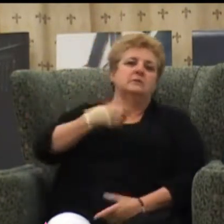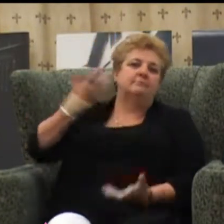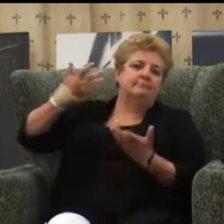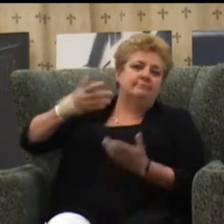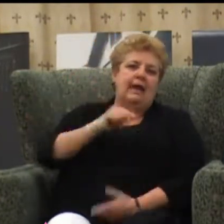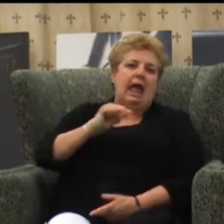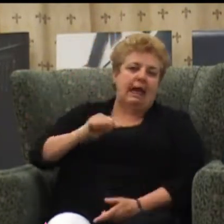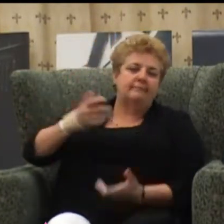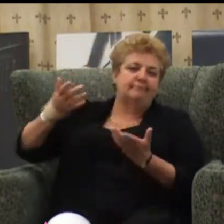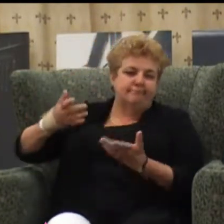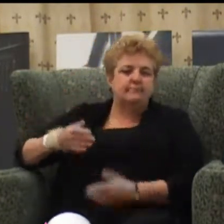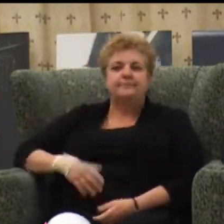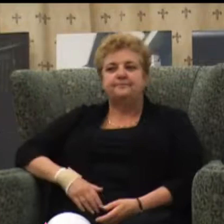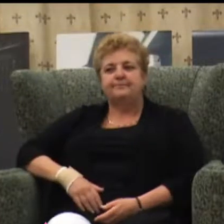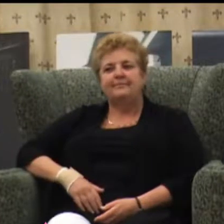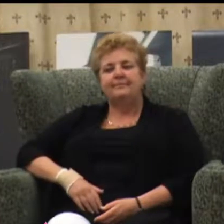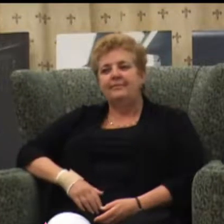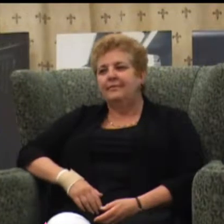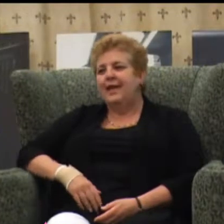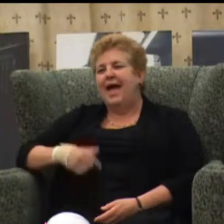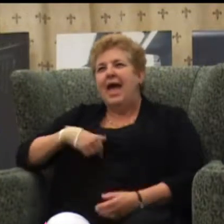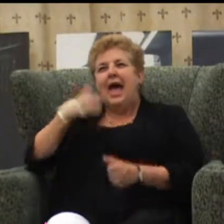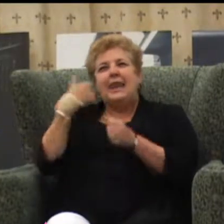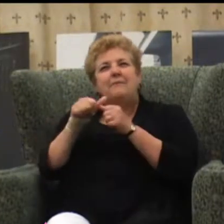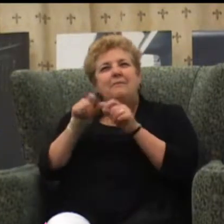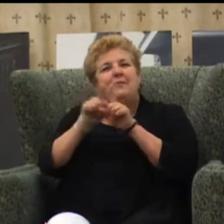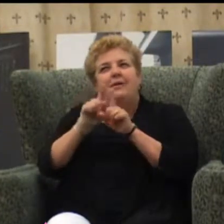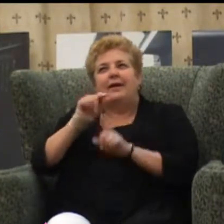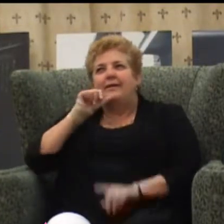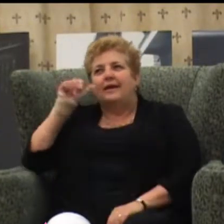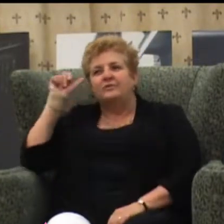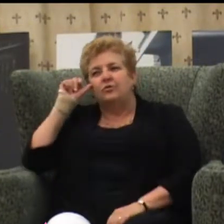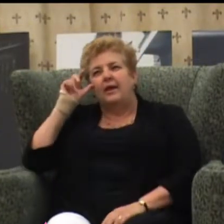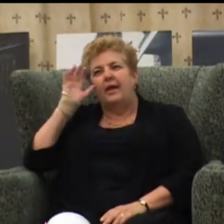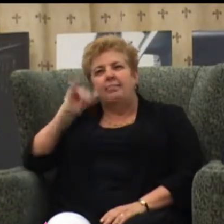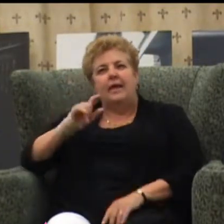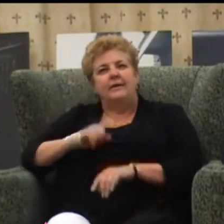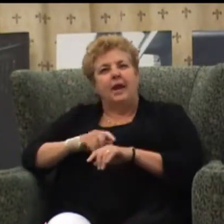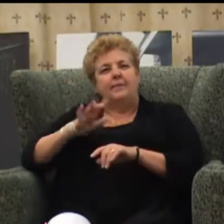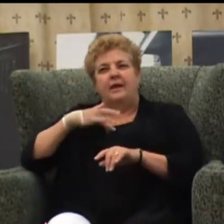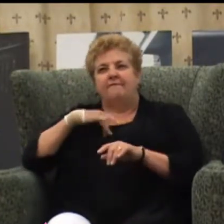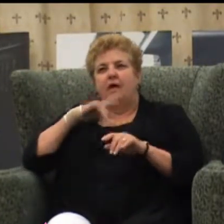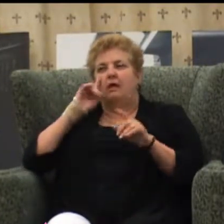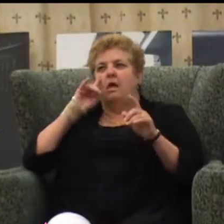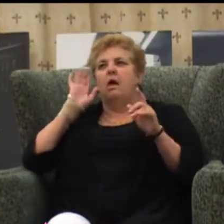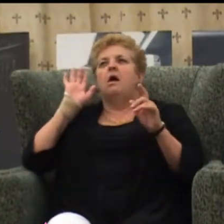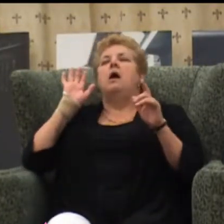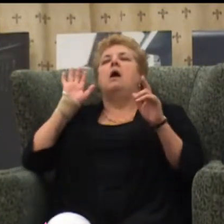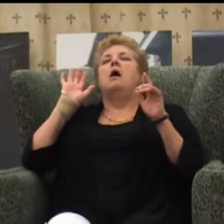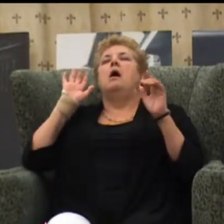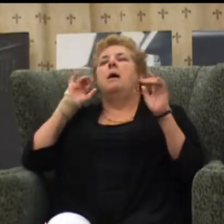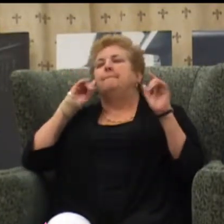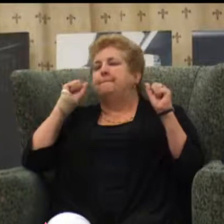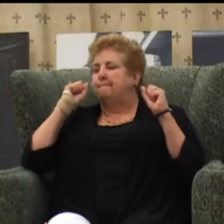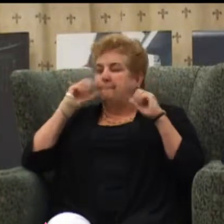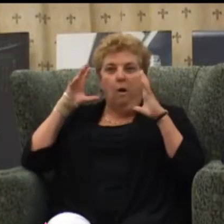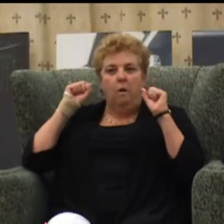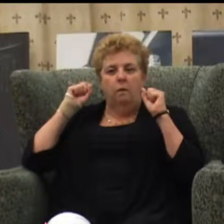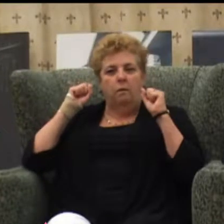And I remember it like it was yesterday. That turning point for me when I was in one more treatment center.